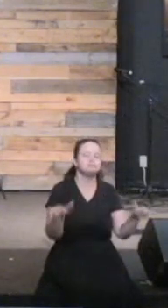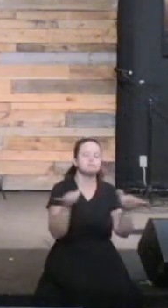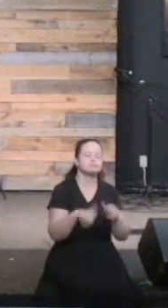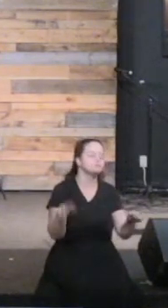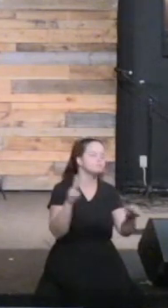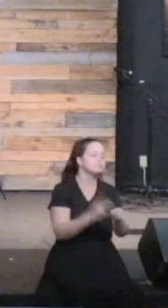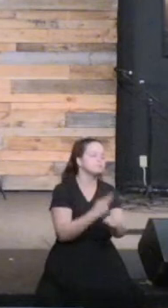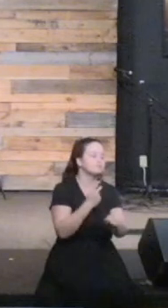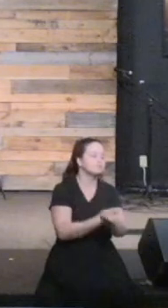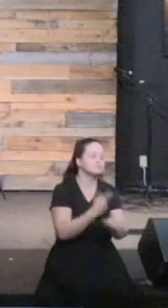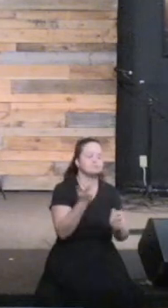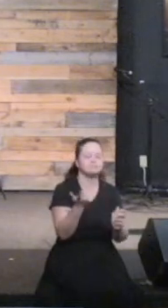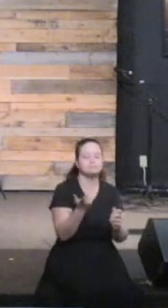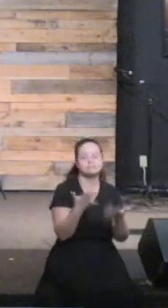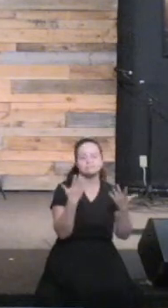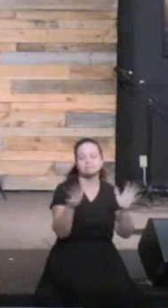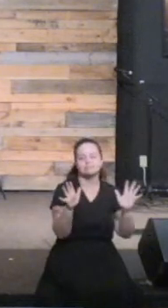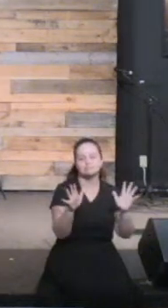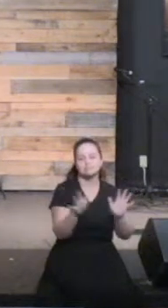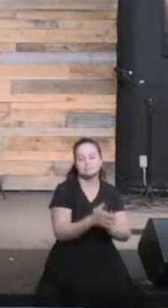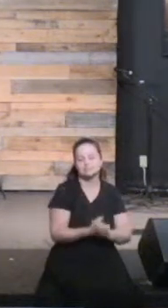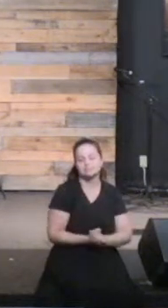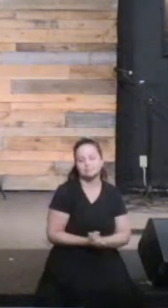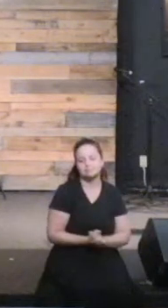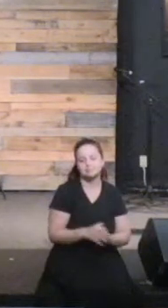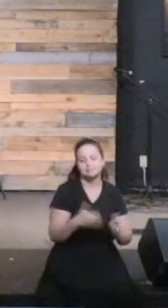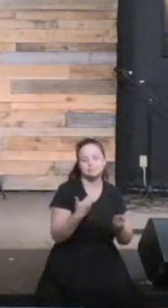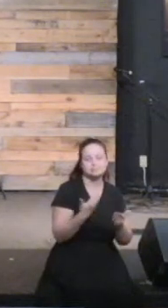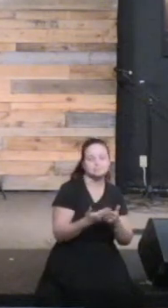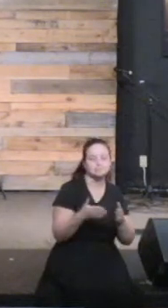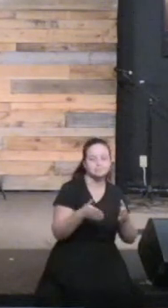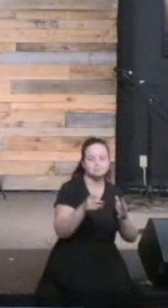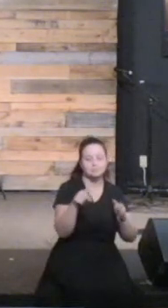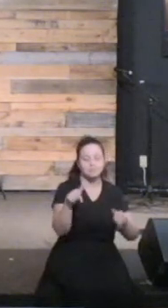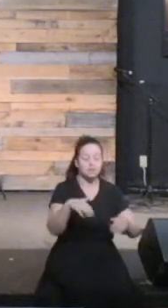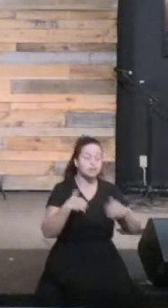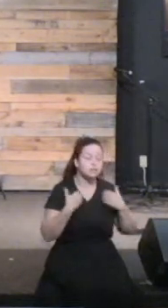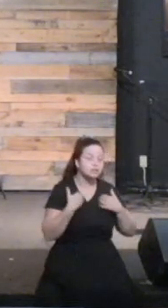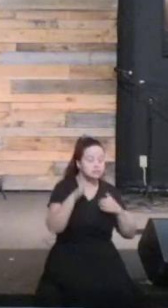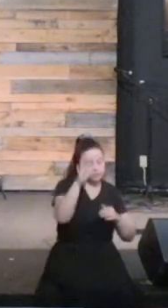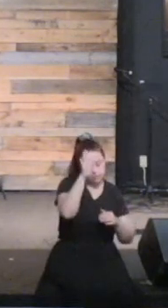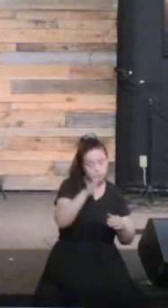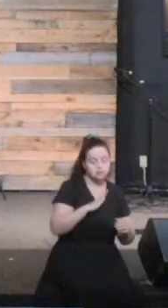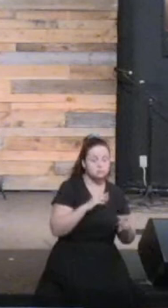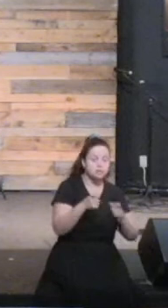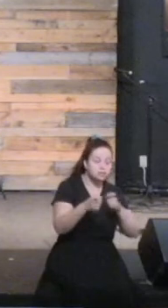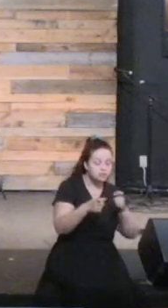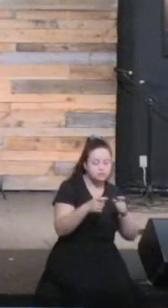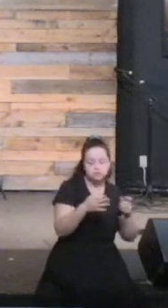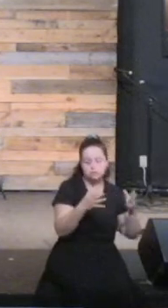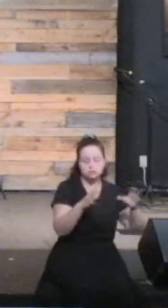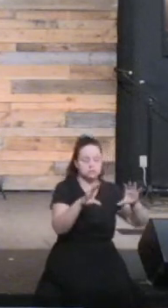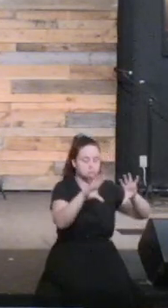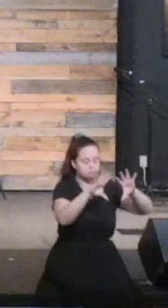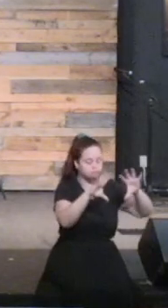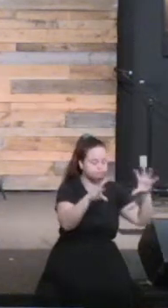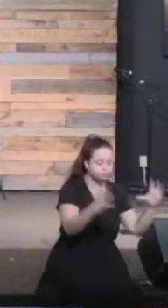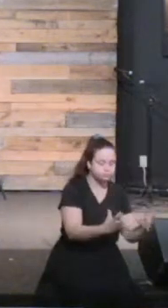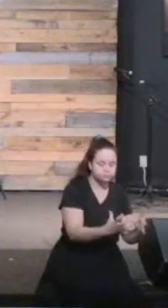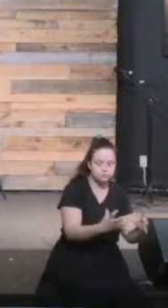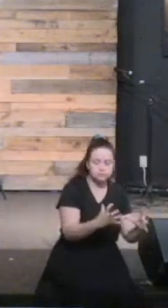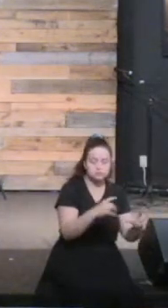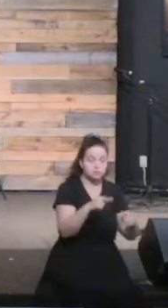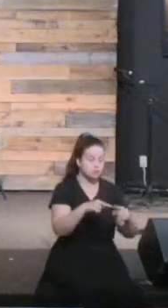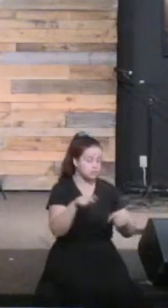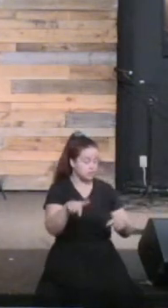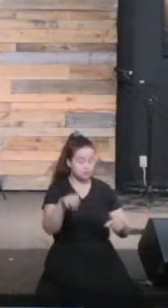that's all they do you know in fact the way this this young man controls this great flock is that he when he when